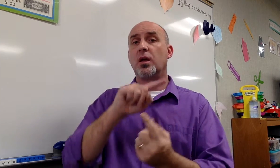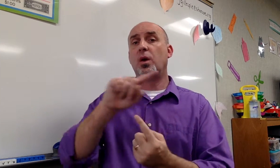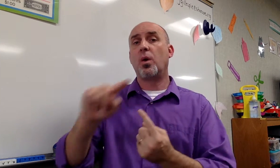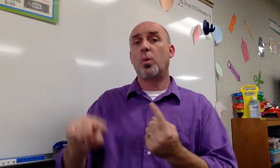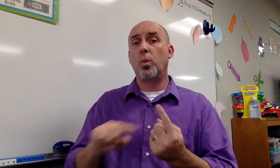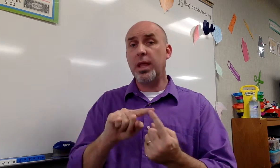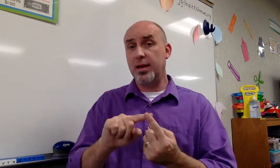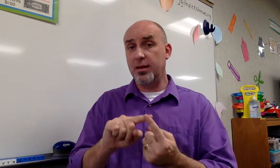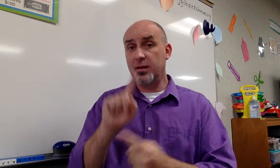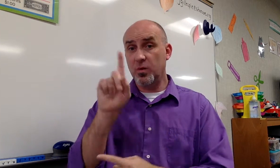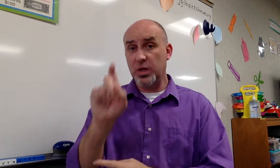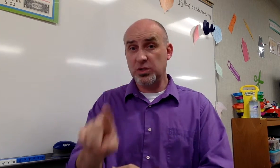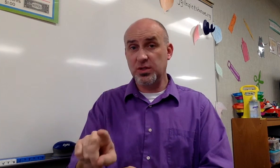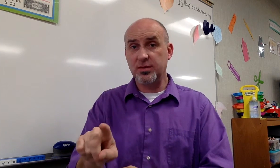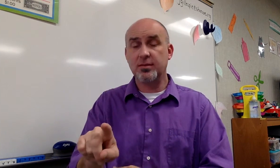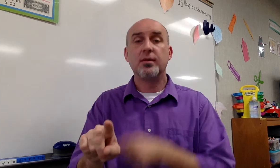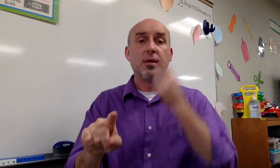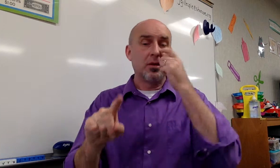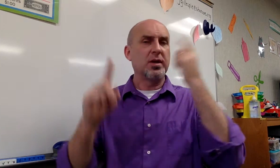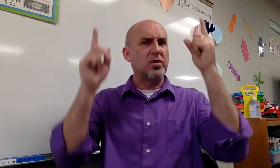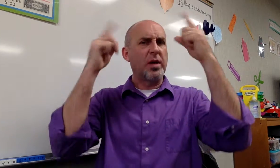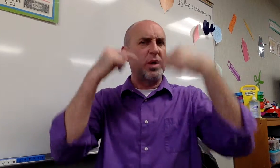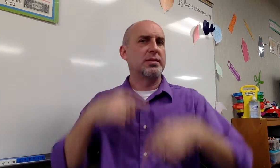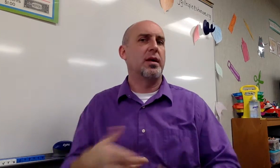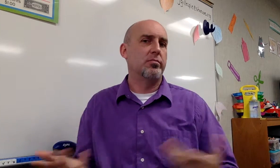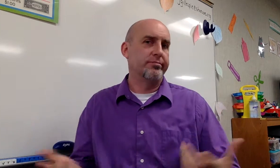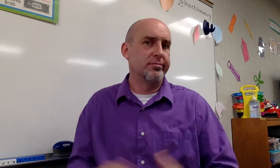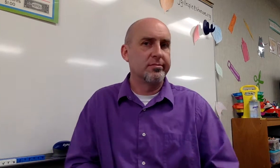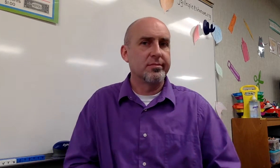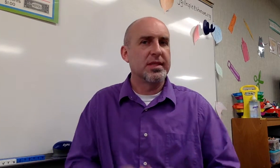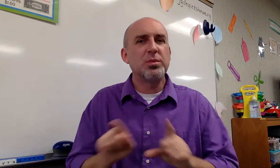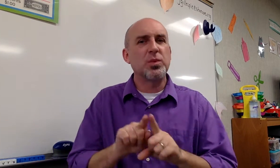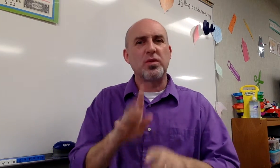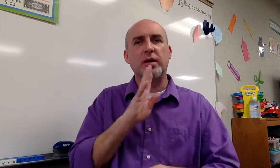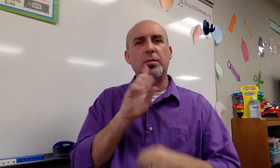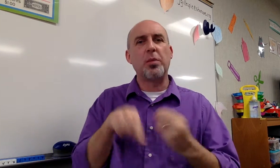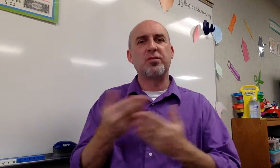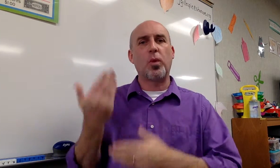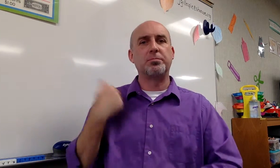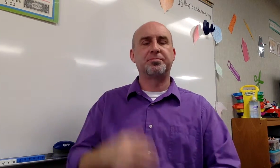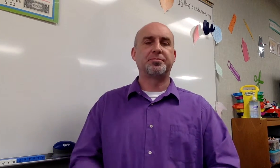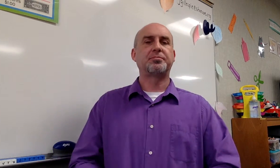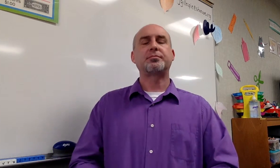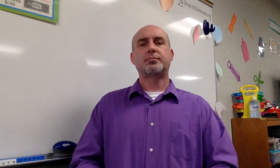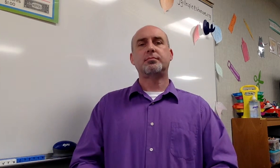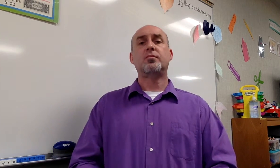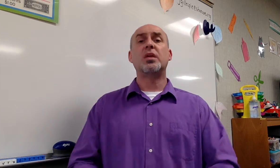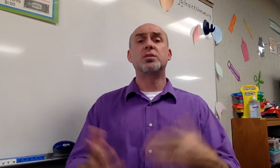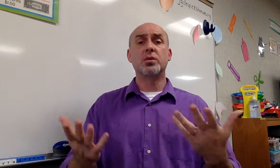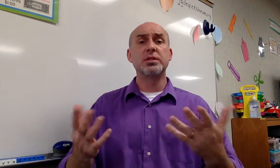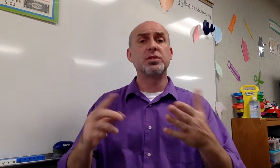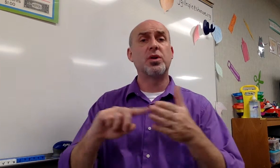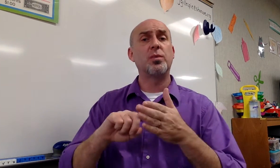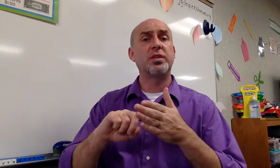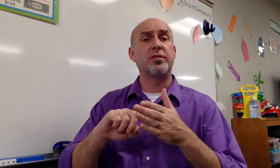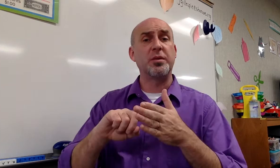a when question, you're going to have your eyebrows down. Same as we've talked about before. So let's start with the very